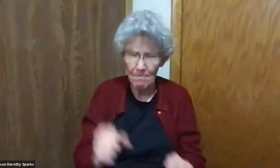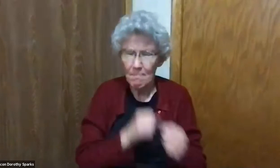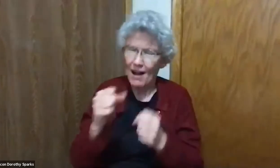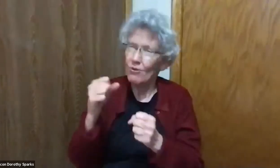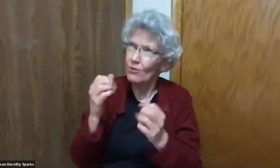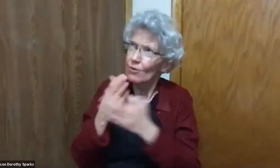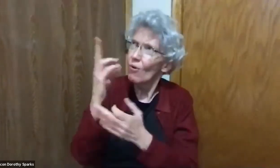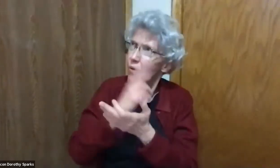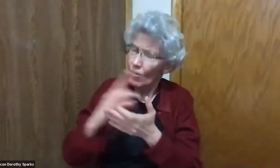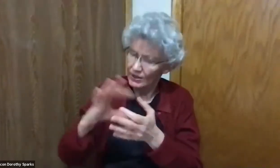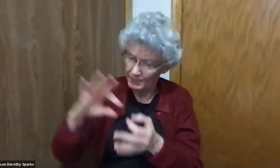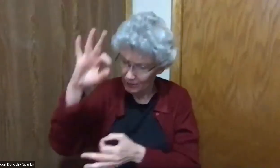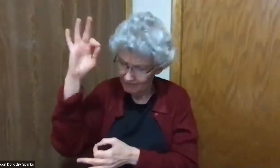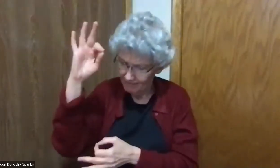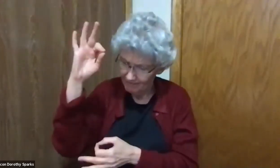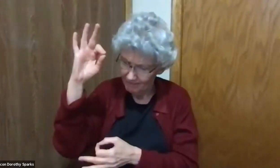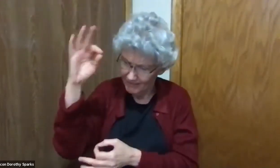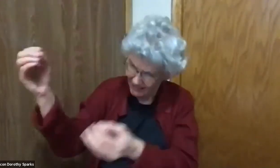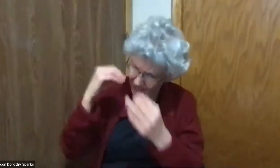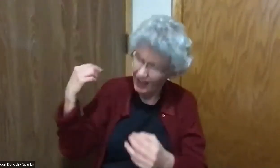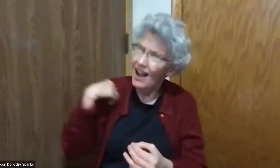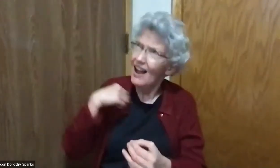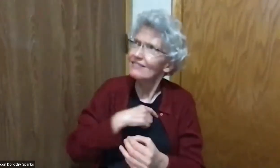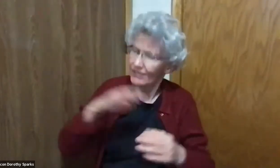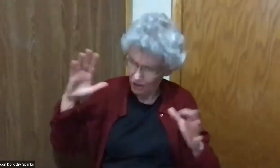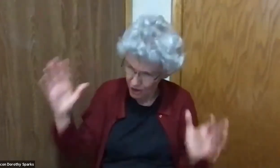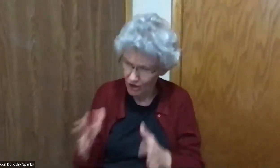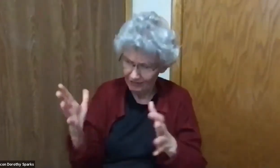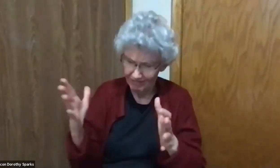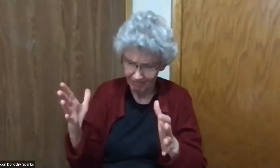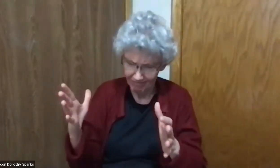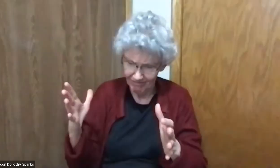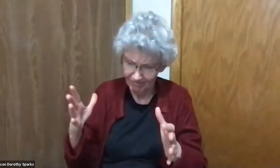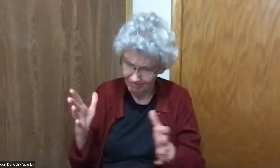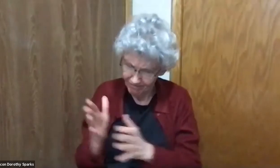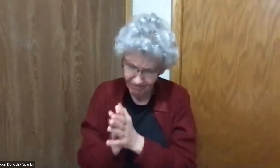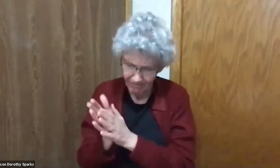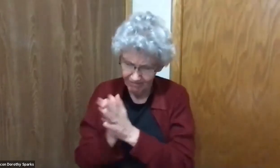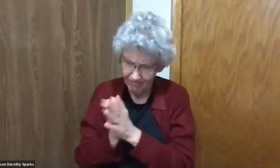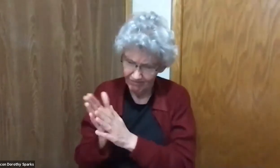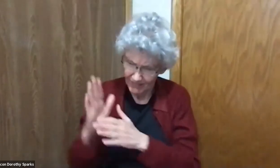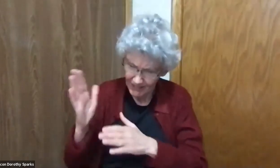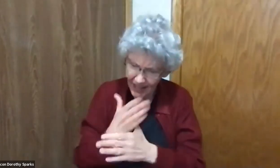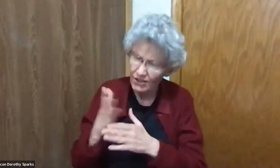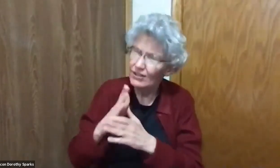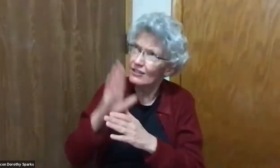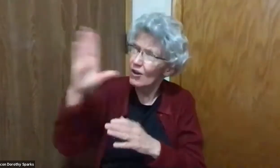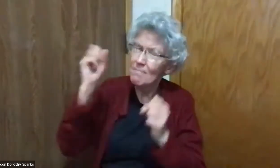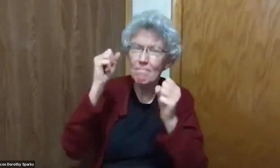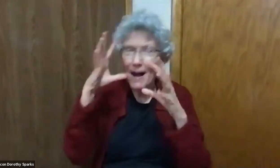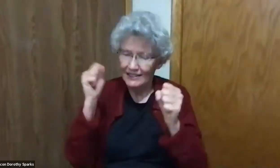Now you send us out in the power of your Spirit. Give us courage and